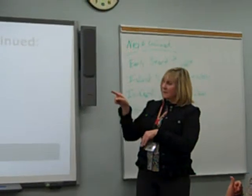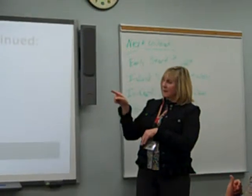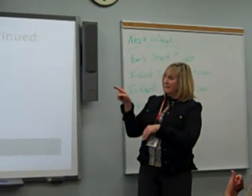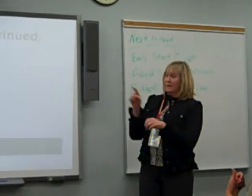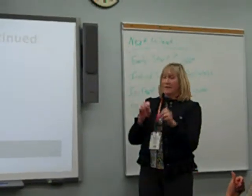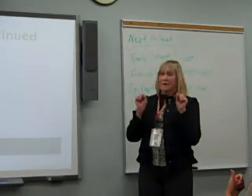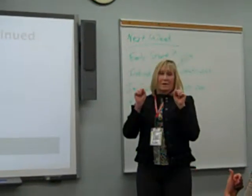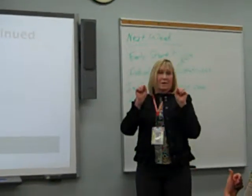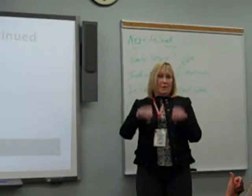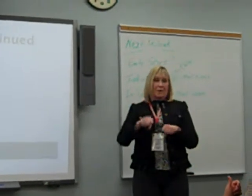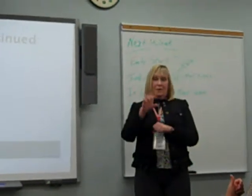Counseling.